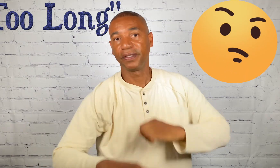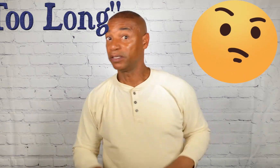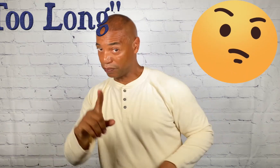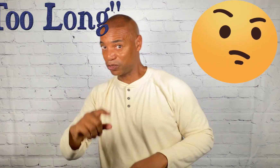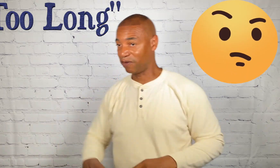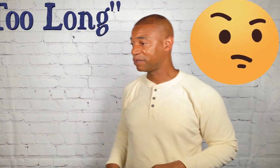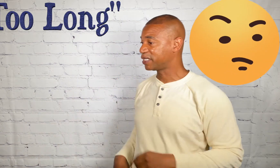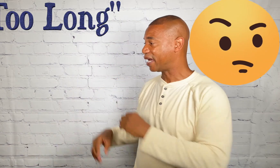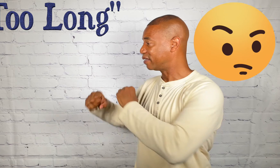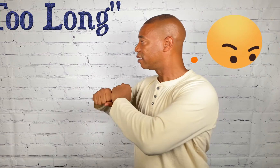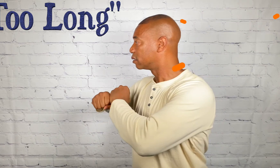Let me show you from the side.